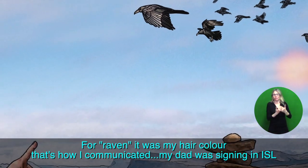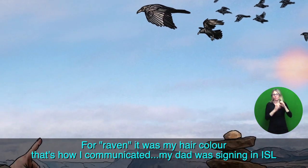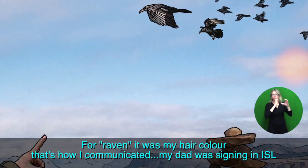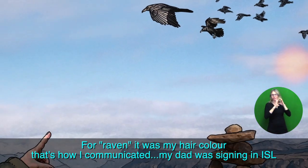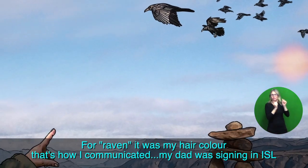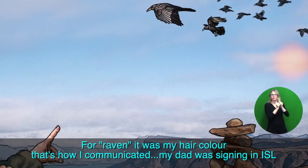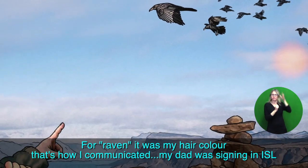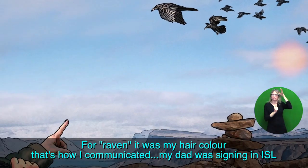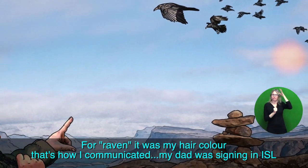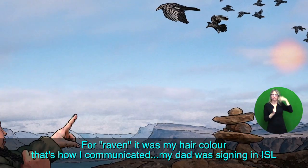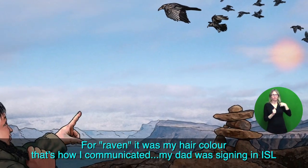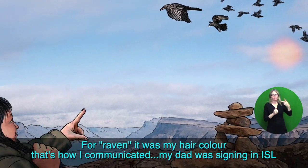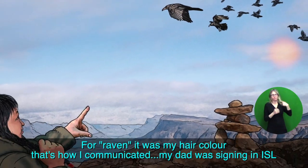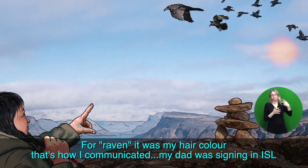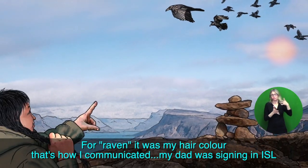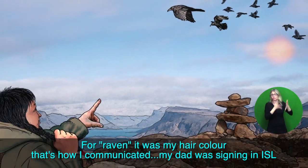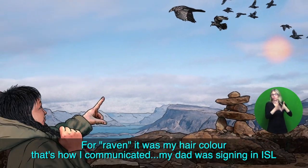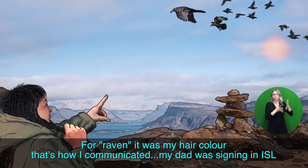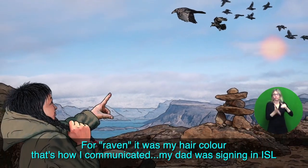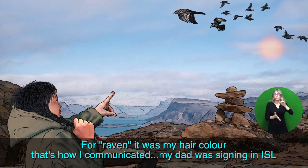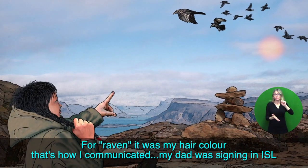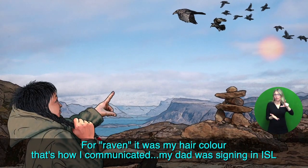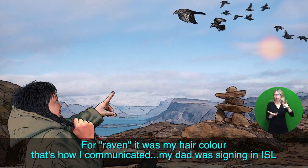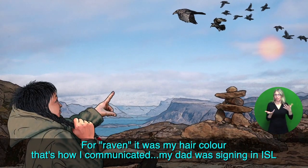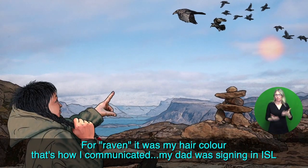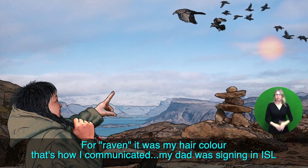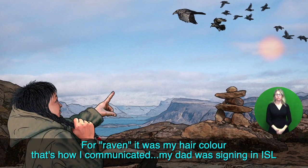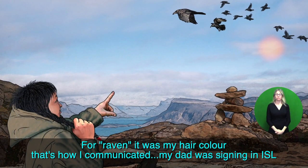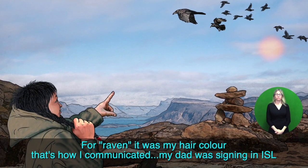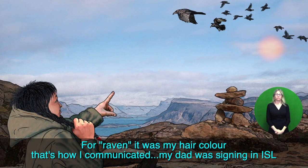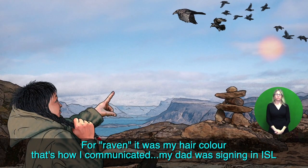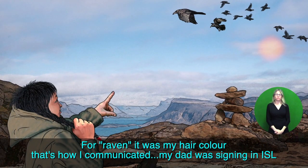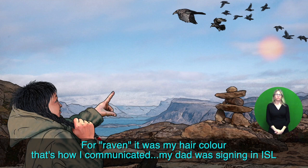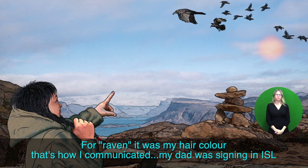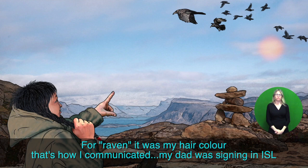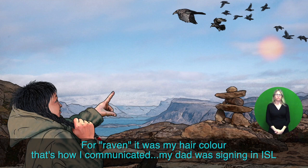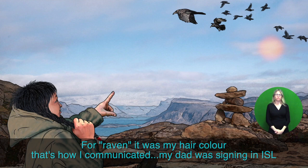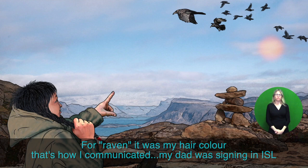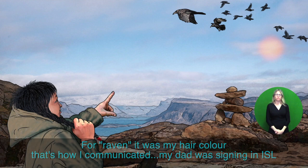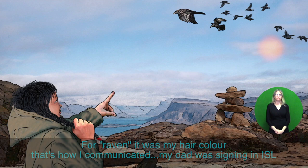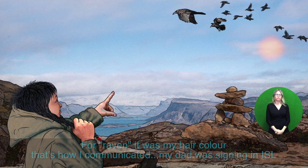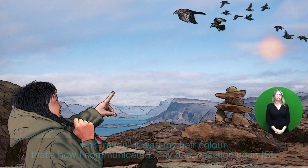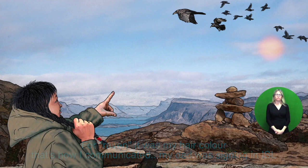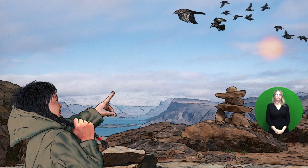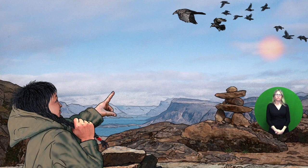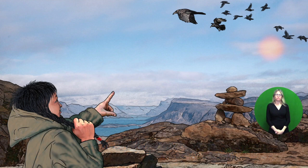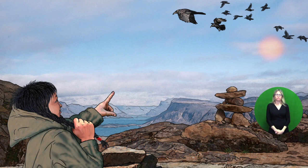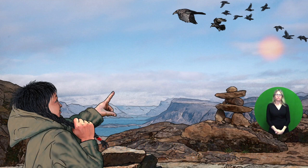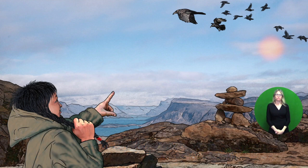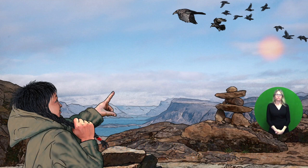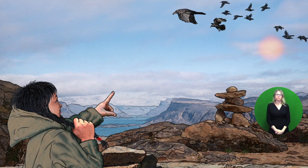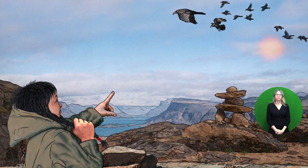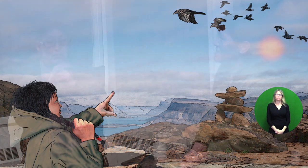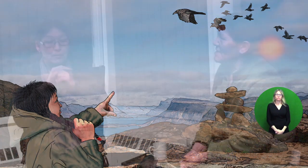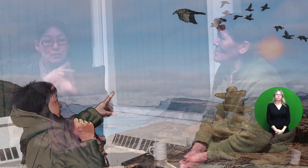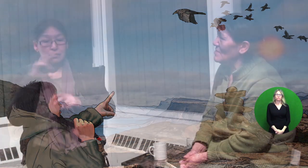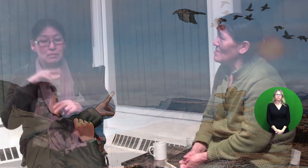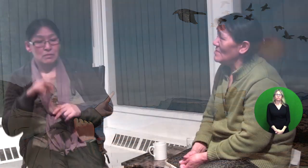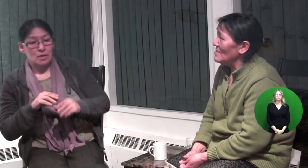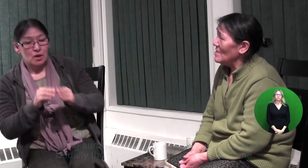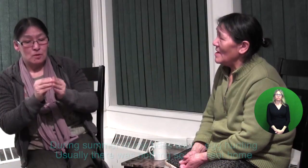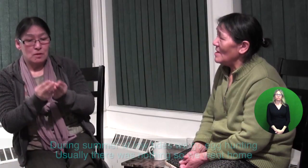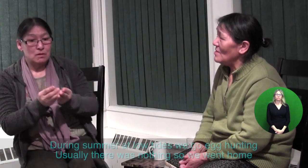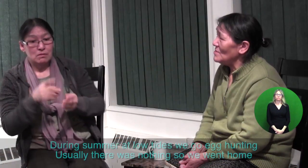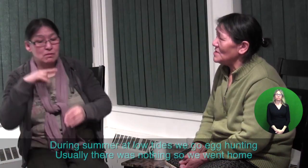communicated with her parents. Yeah. Her dad was signing in ISL. ISL, During